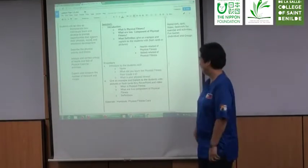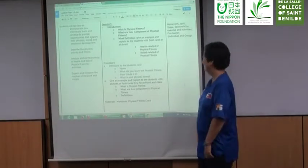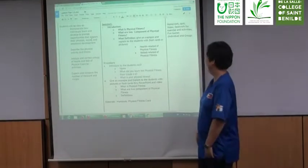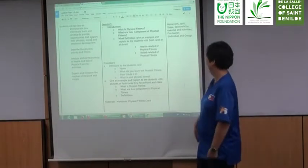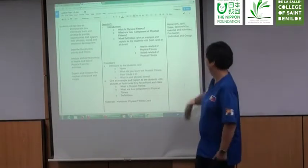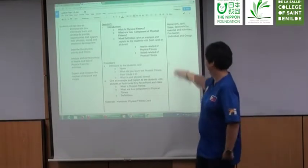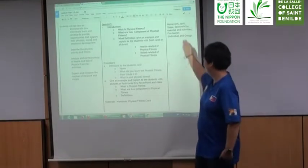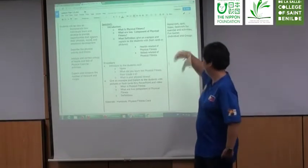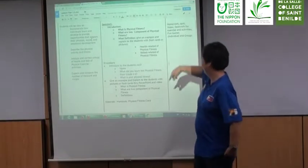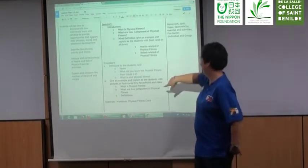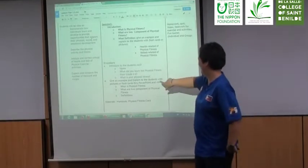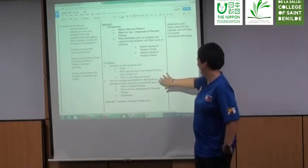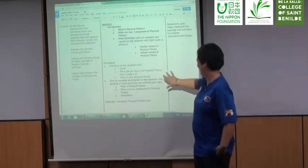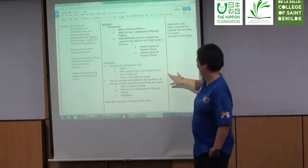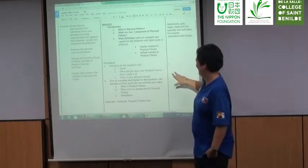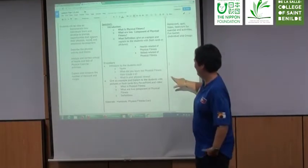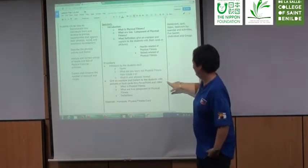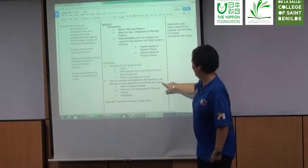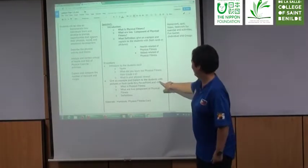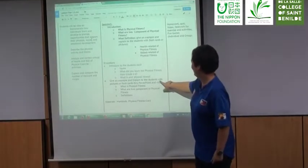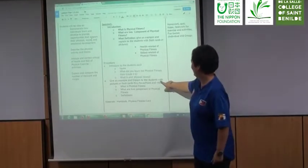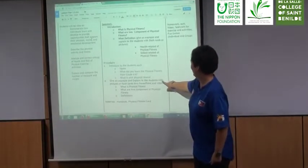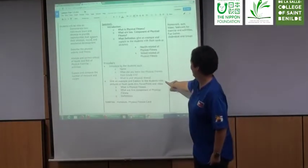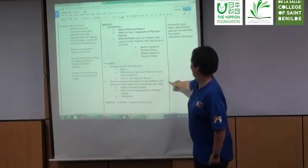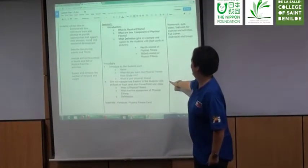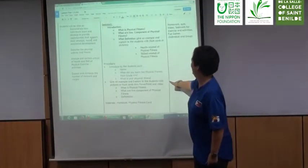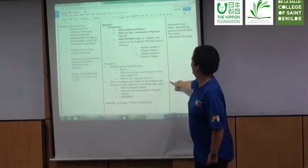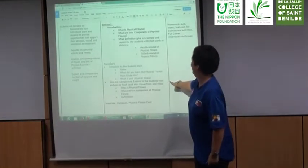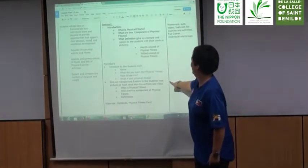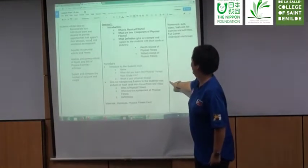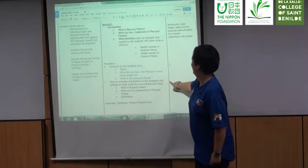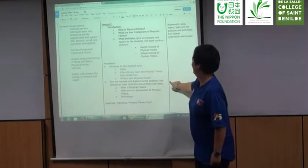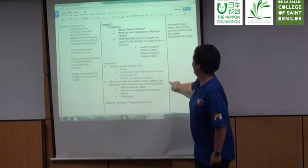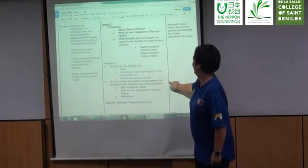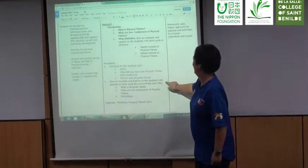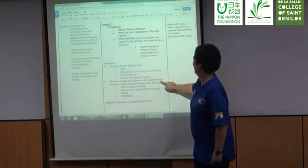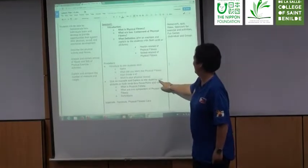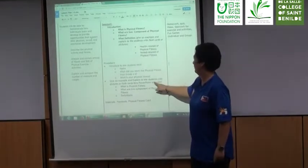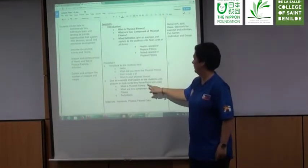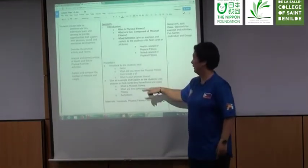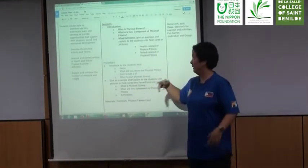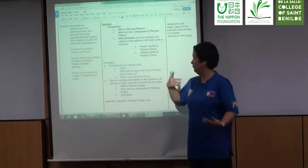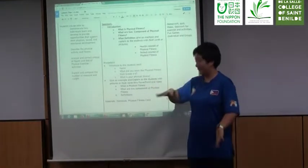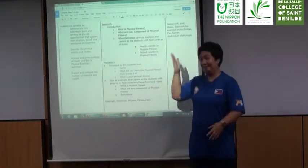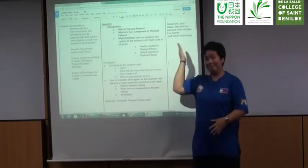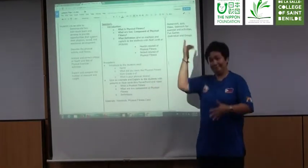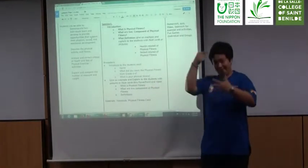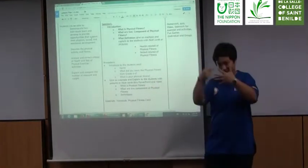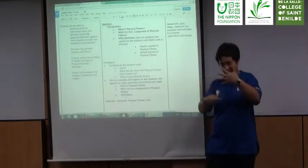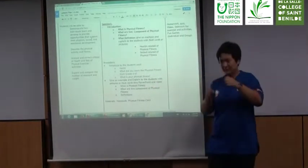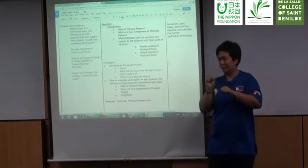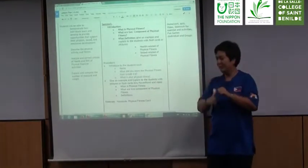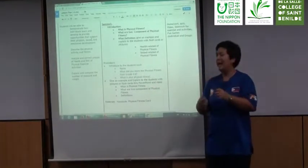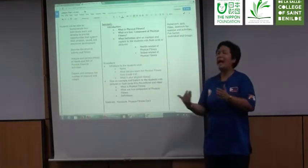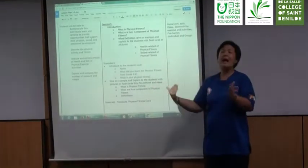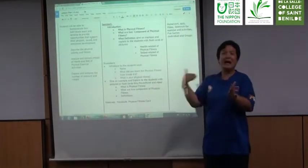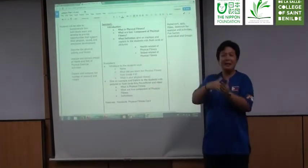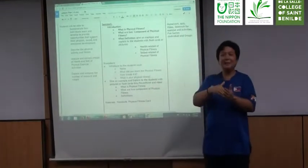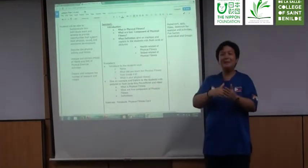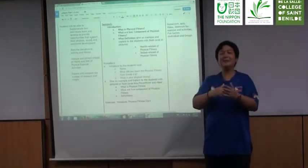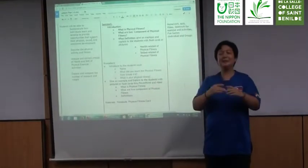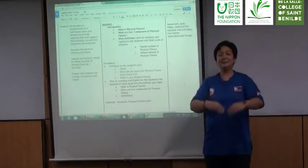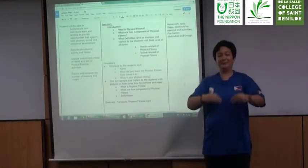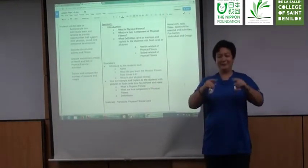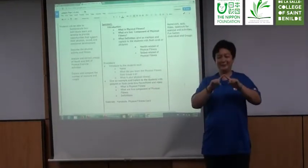big explanation. The year is going to entail so that they can be kept abreast of what's going on.